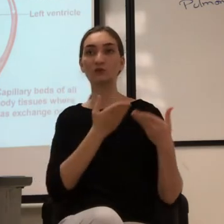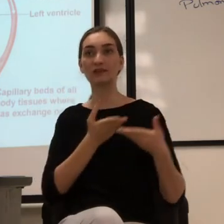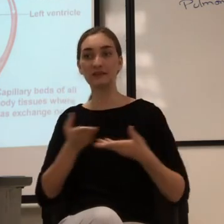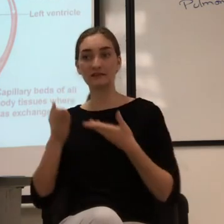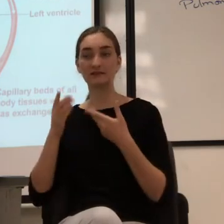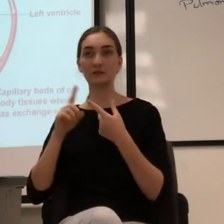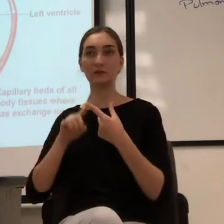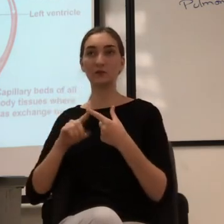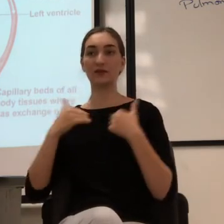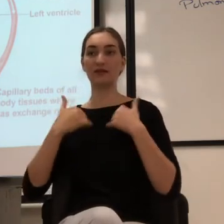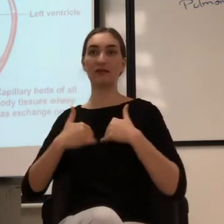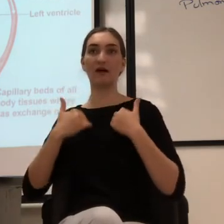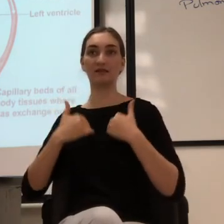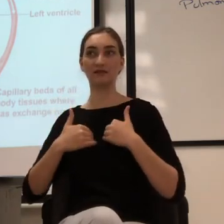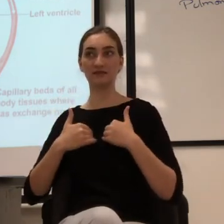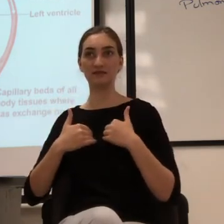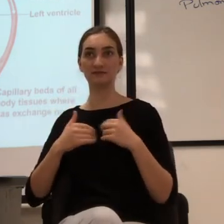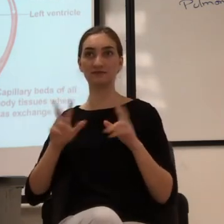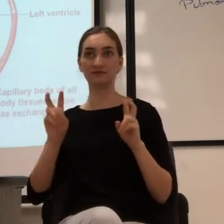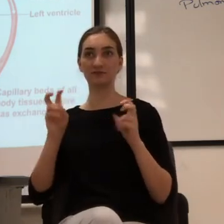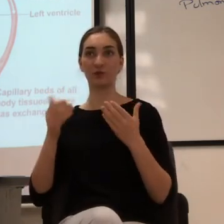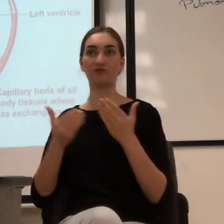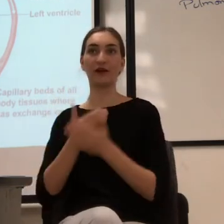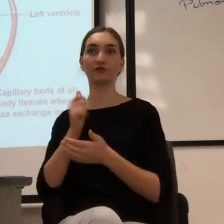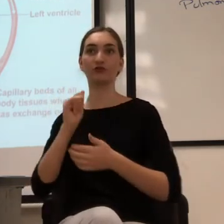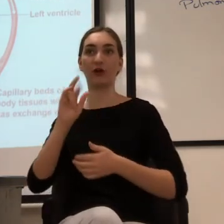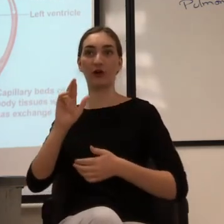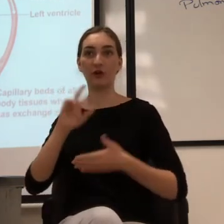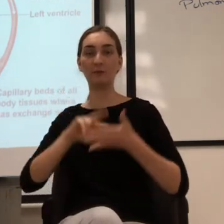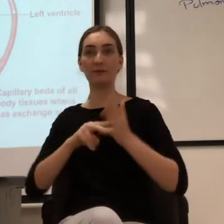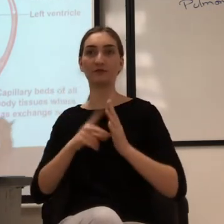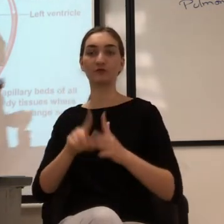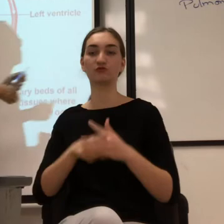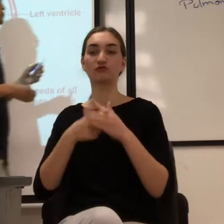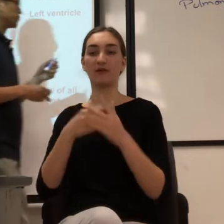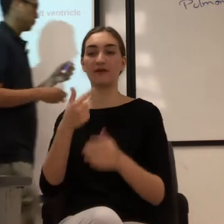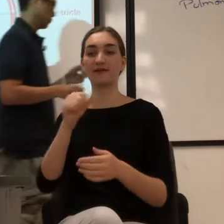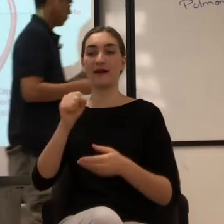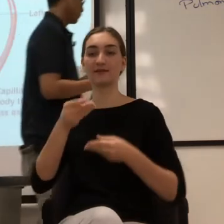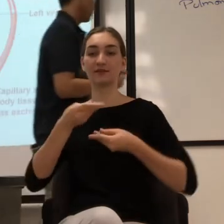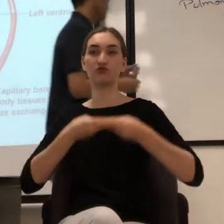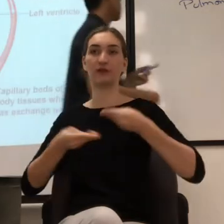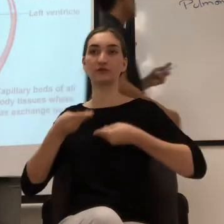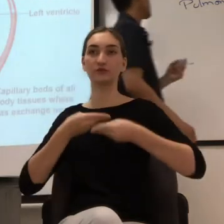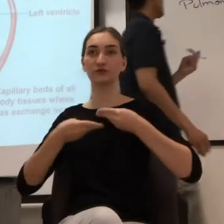where the fresh air is. That'll do it. That'll get the gas exchange occurring.